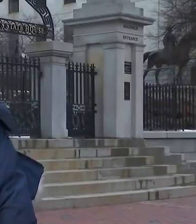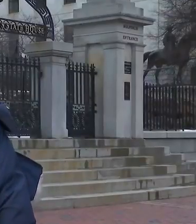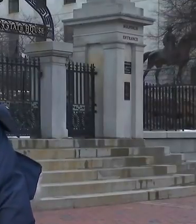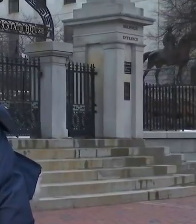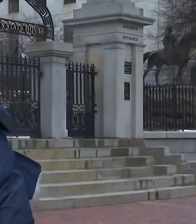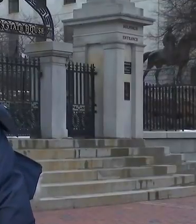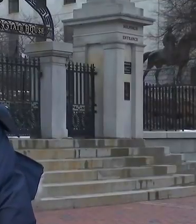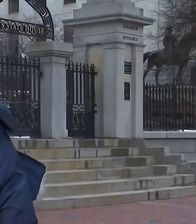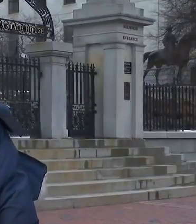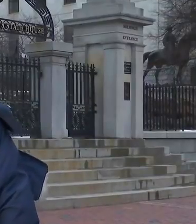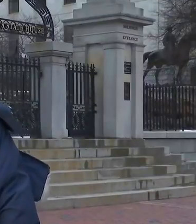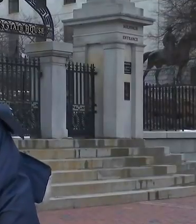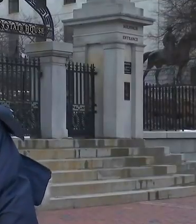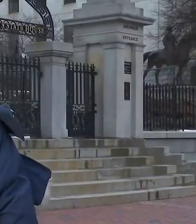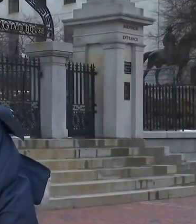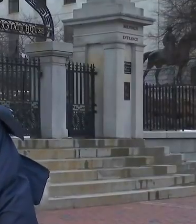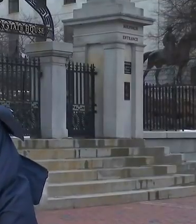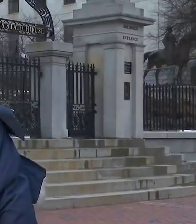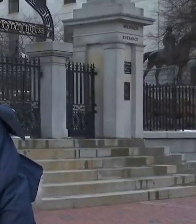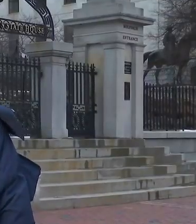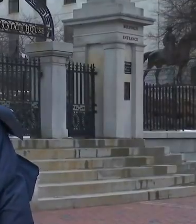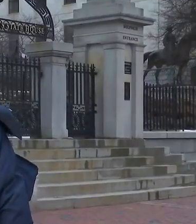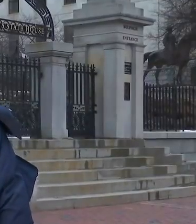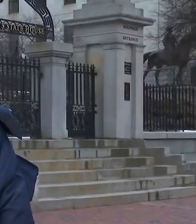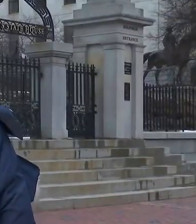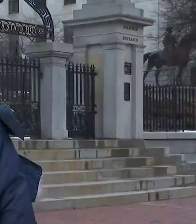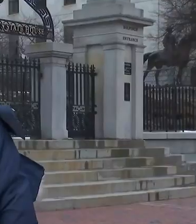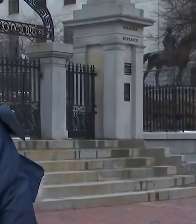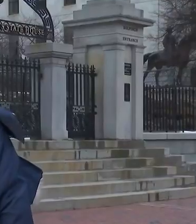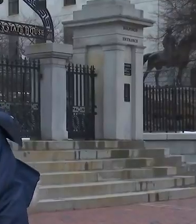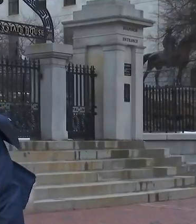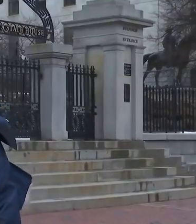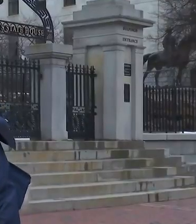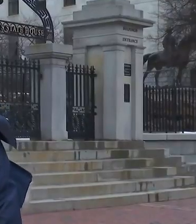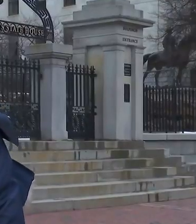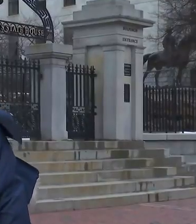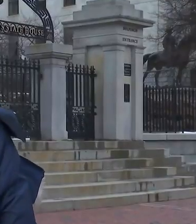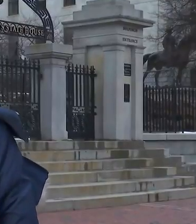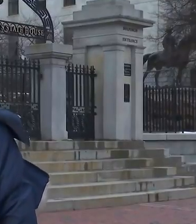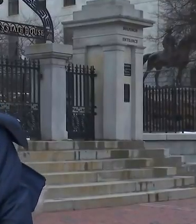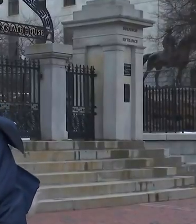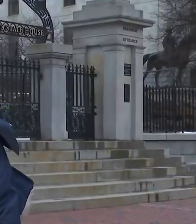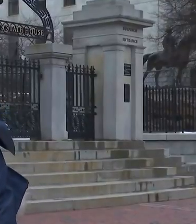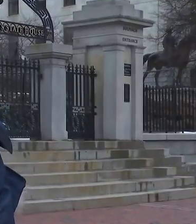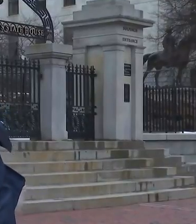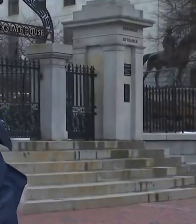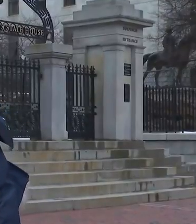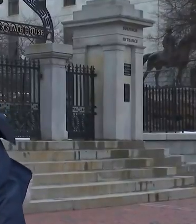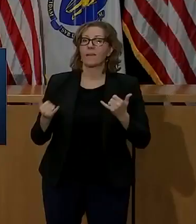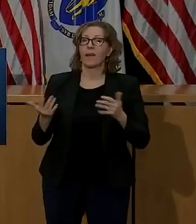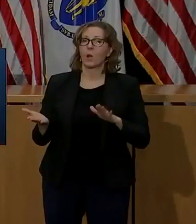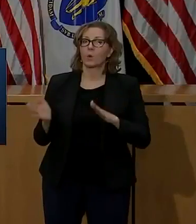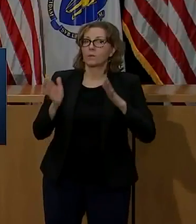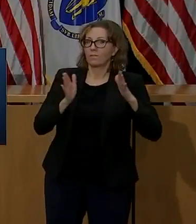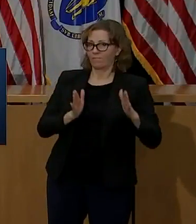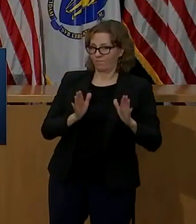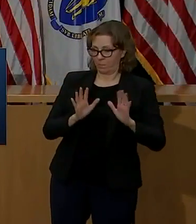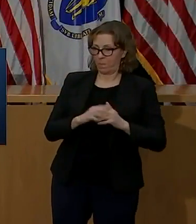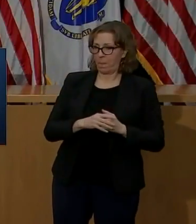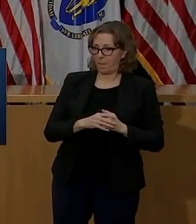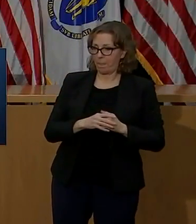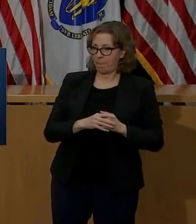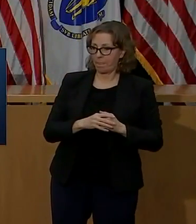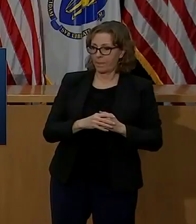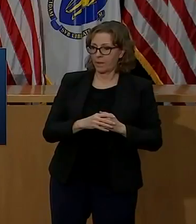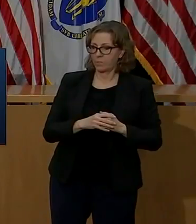still 1,200 wasted doses means 1,200 people who aren't protected against the virus. We continue to be the